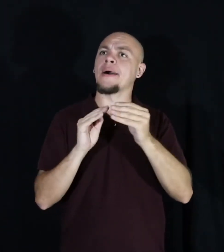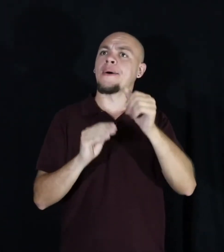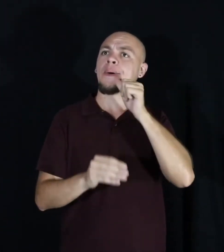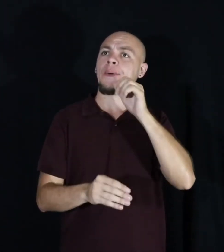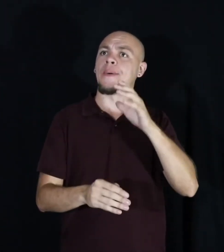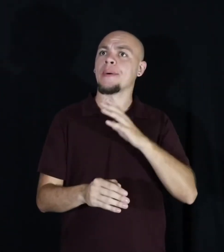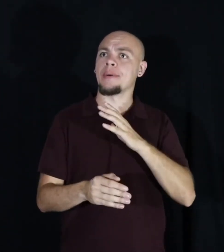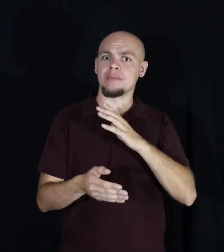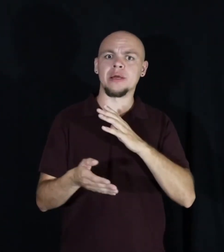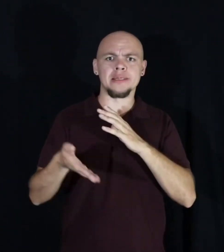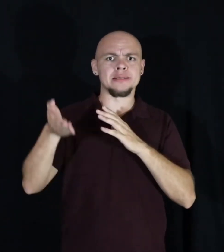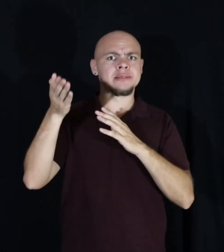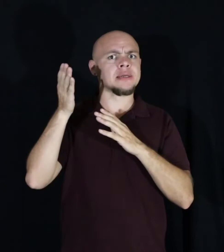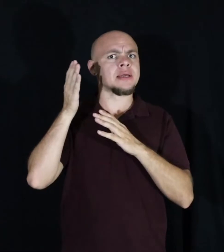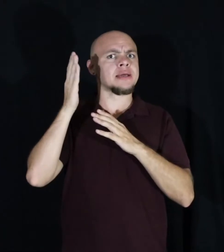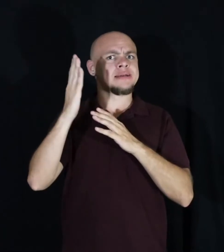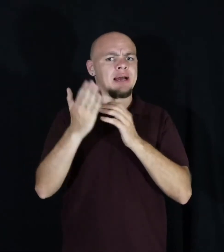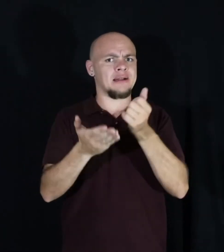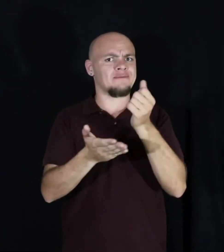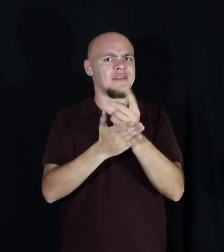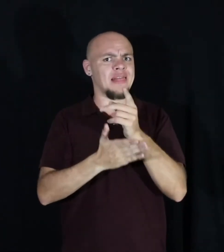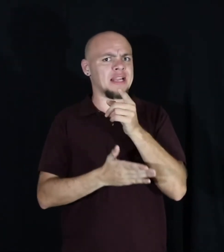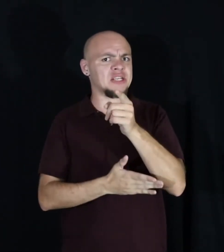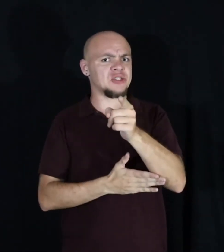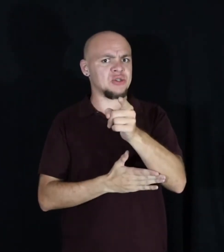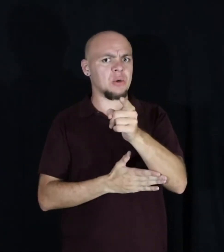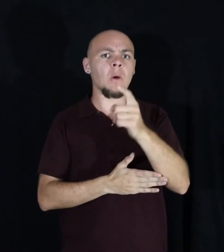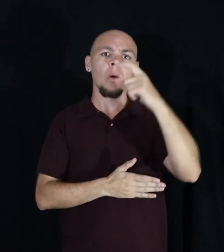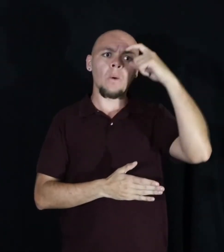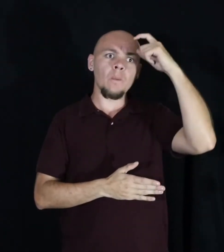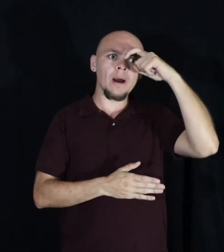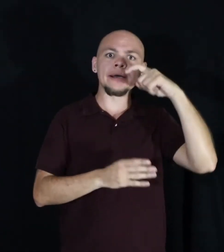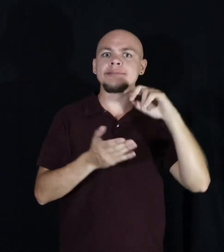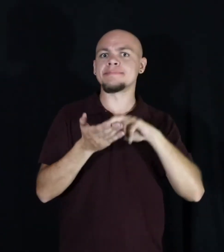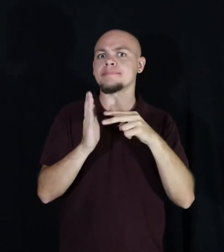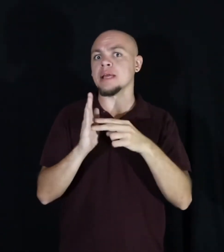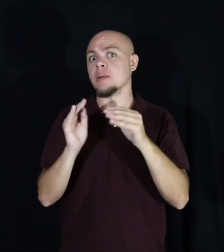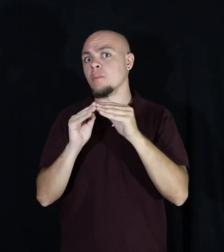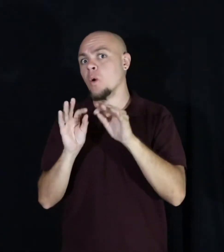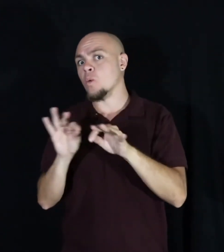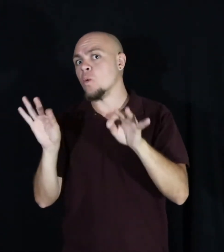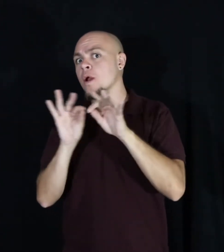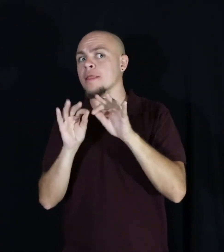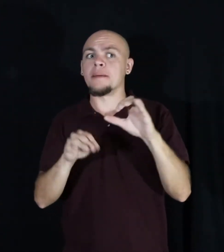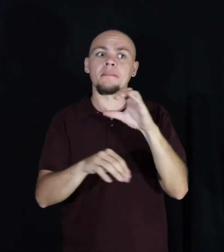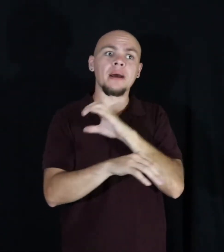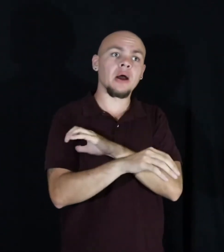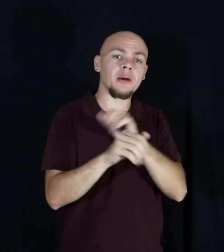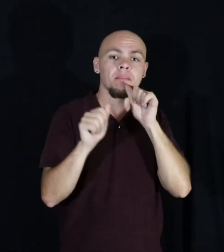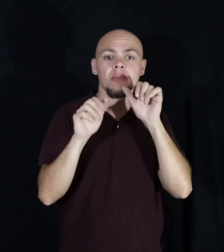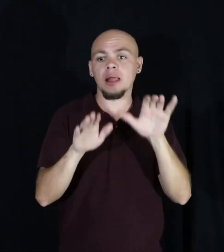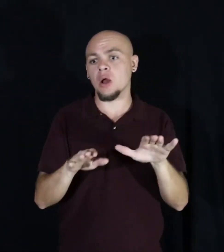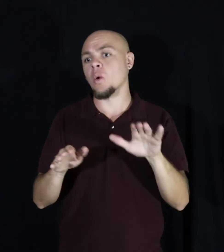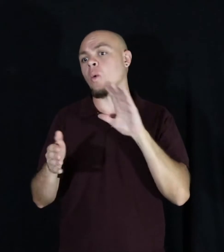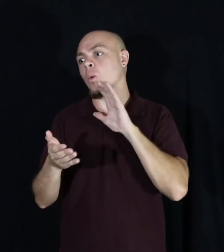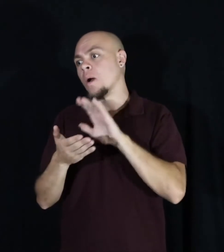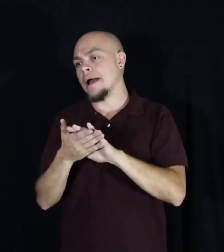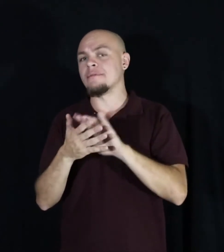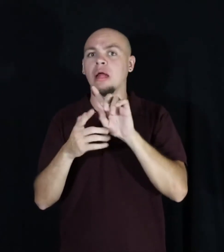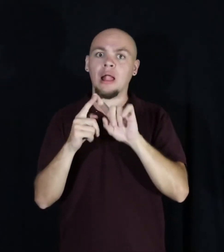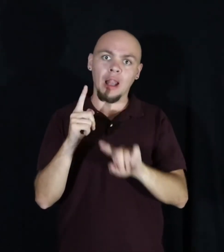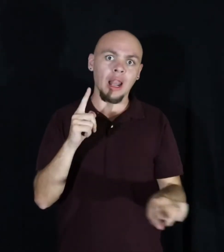how God validates you. More wives equals more worthy, equals more power, equals more blessings, equals more wives, and so on and so